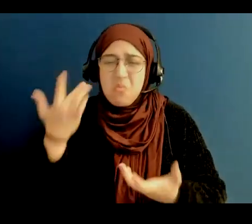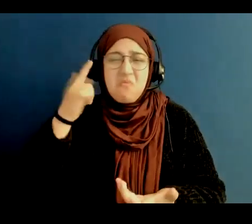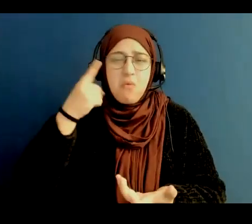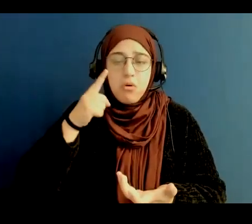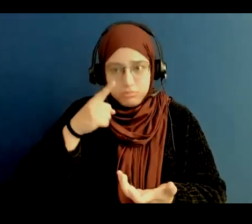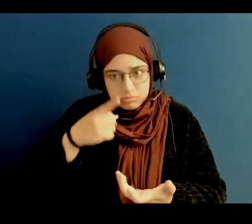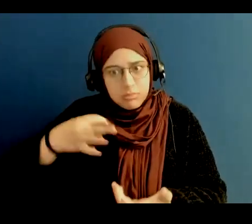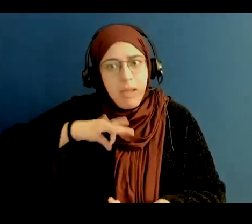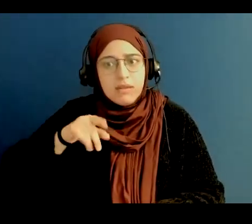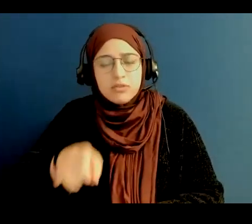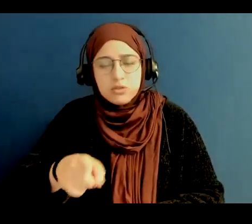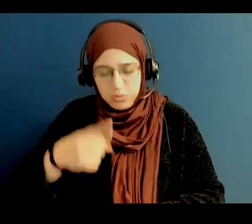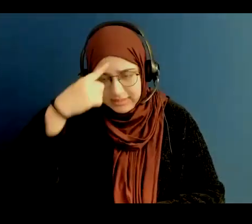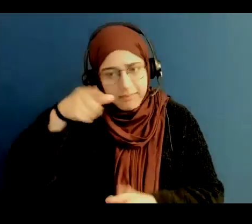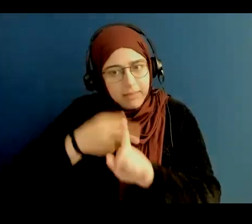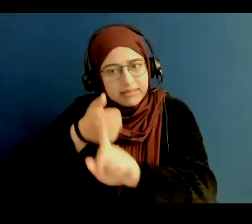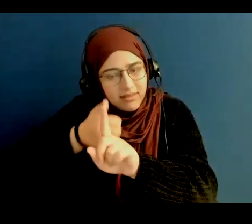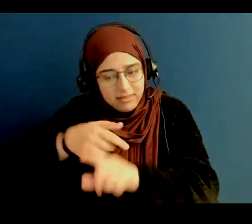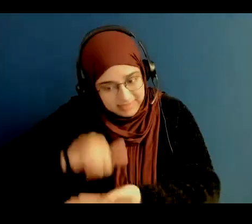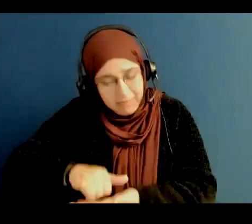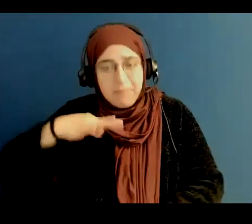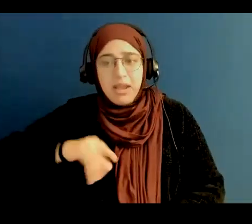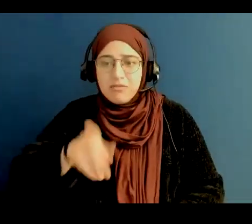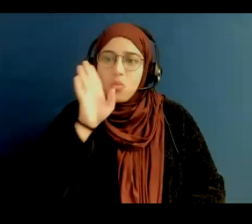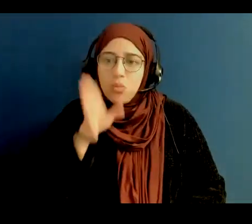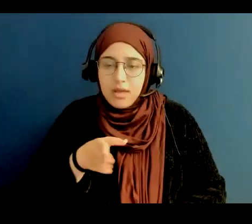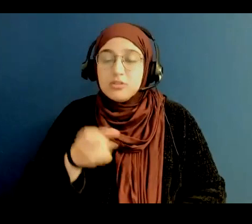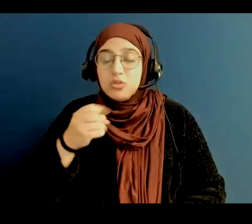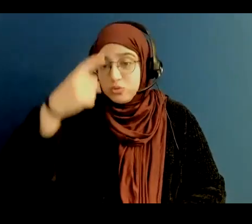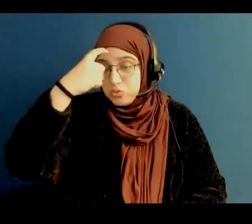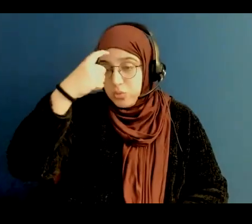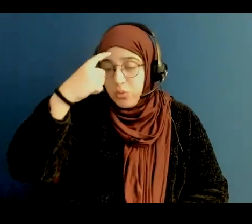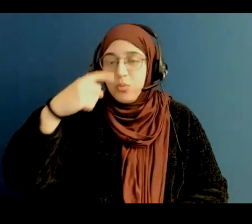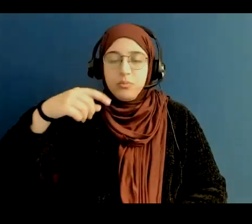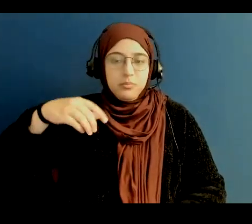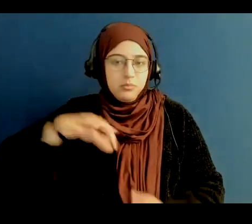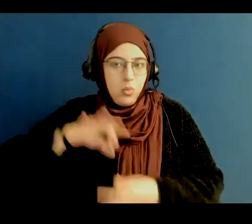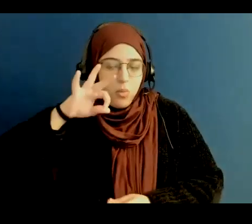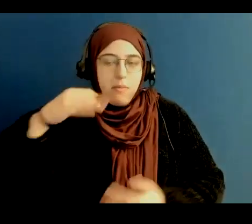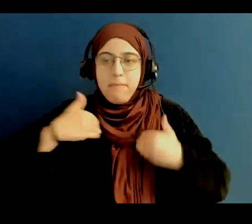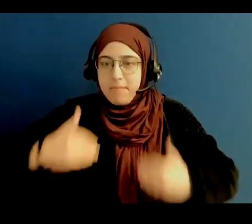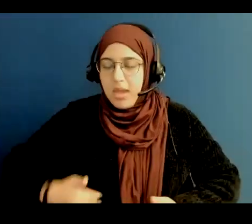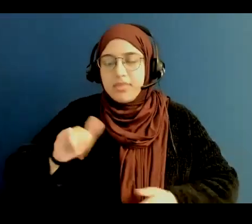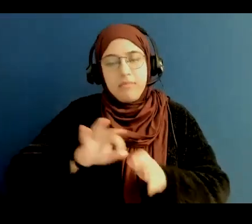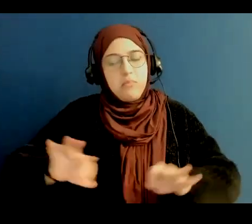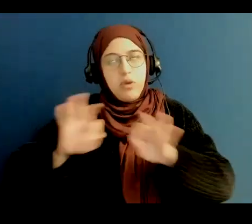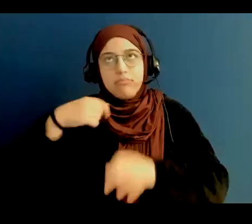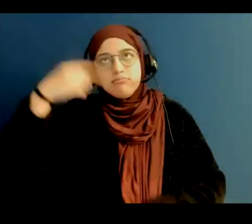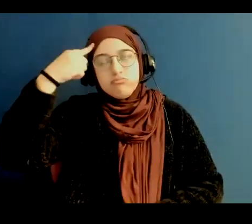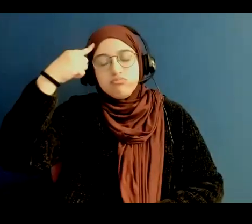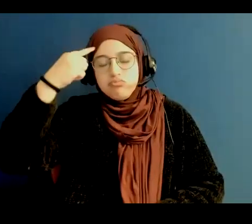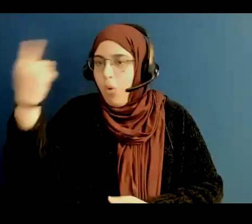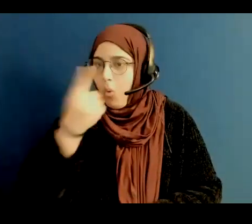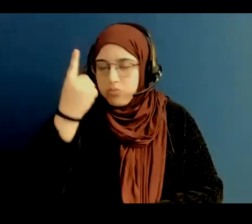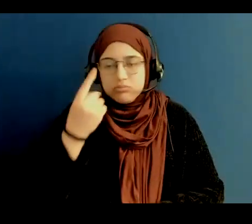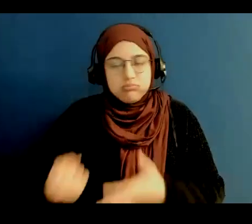mind, and body. And this is something that I like to take every single day. And of course, you want to spend time with your family and friends and your loved ones,